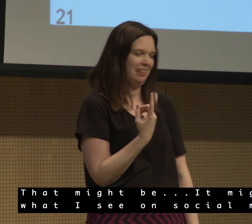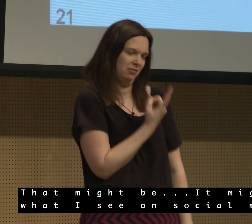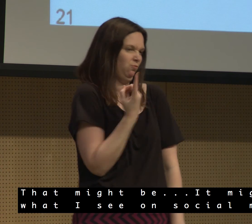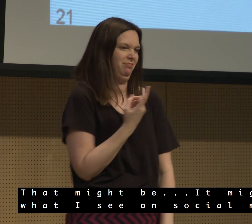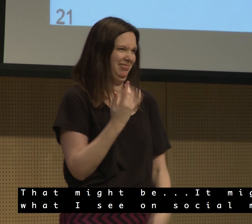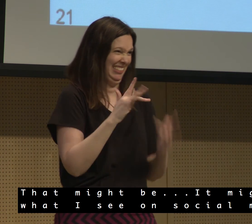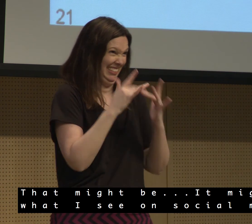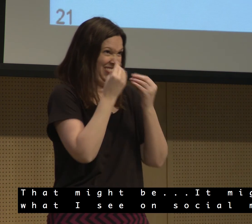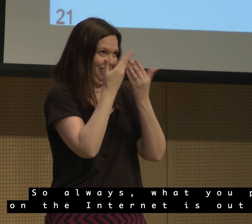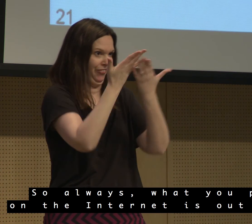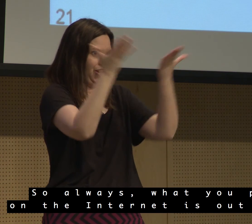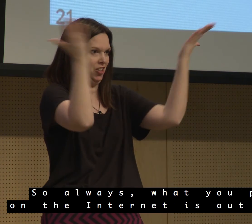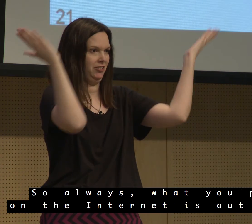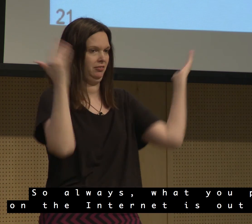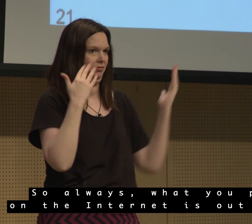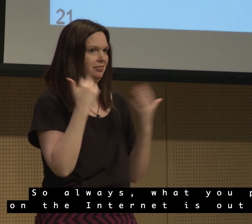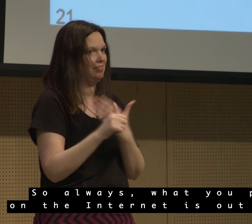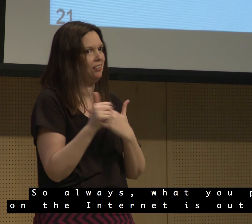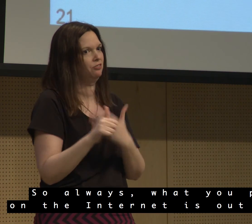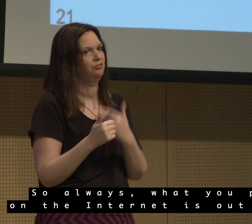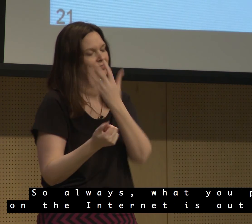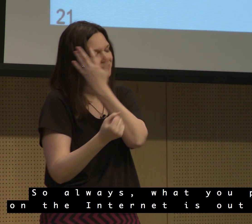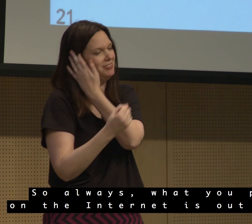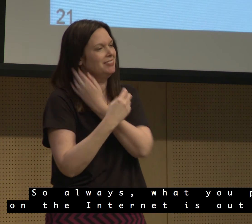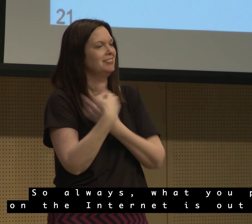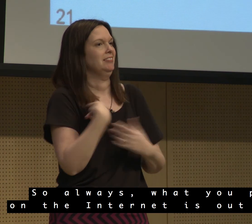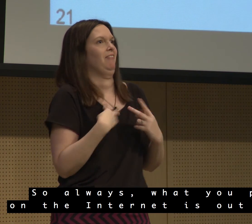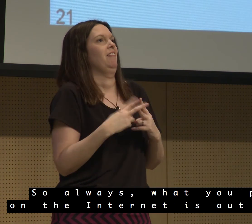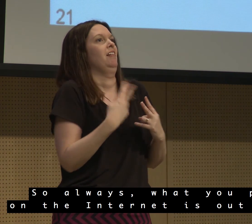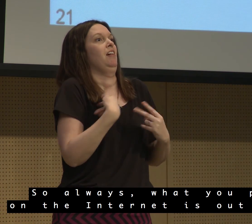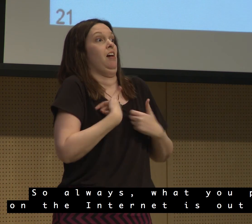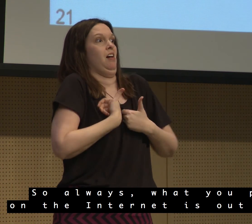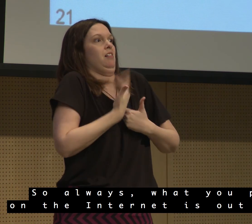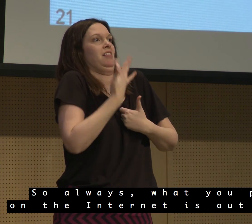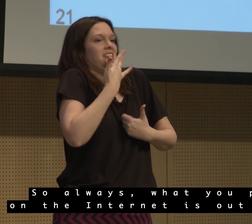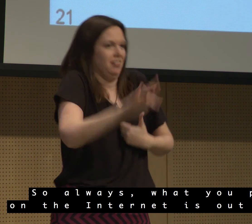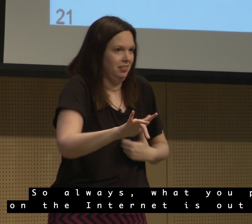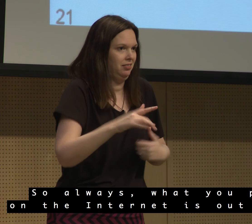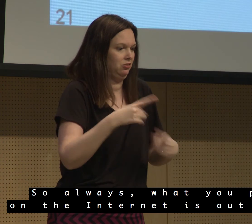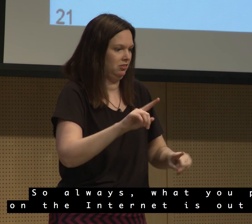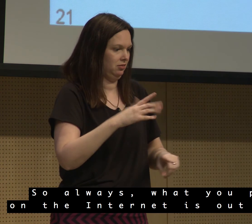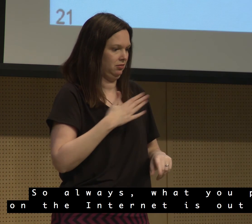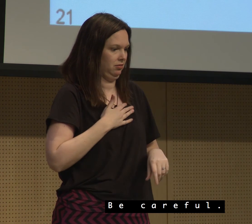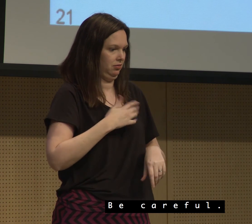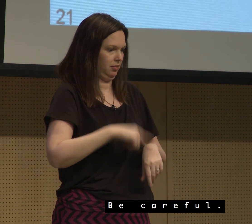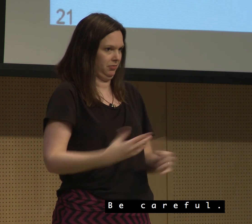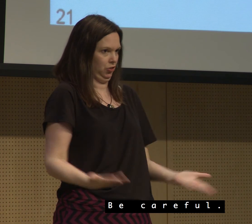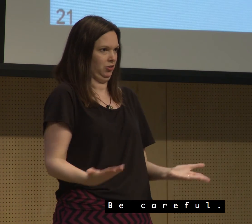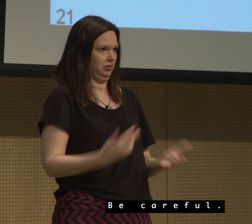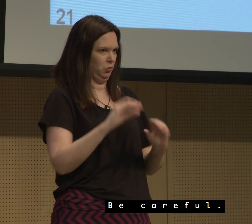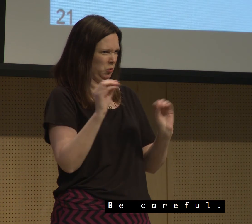what I see on social media. So always, what you post on the internet is out there. Be careful.